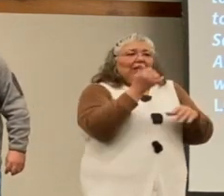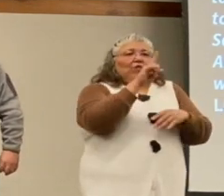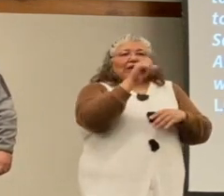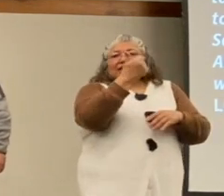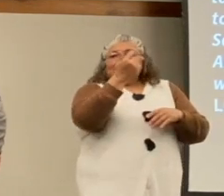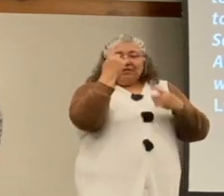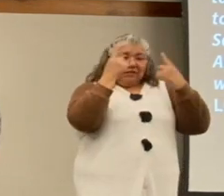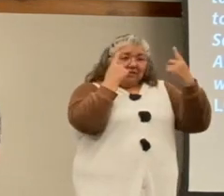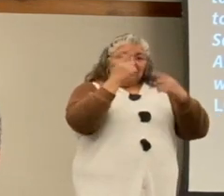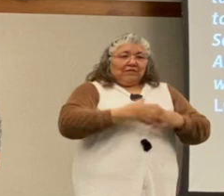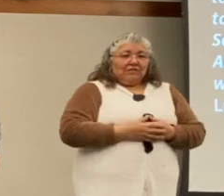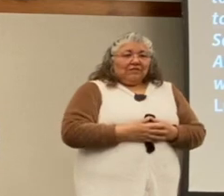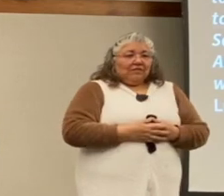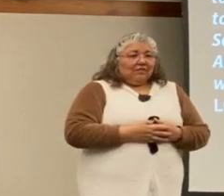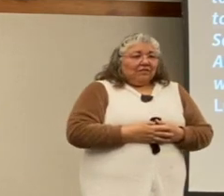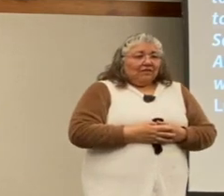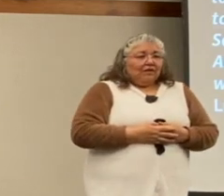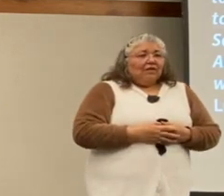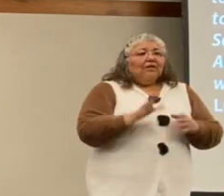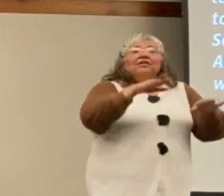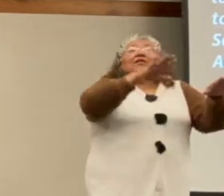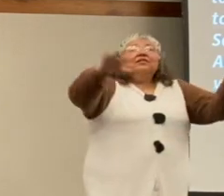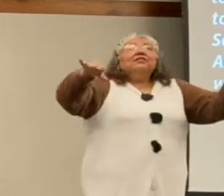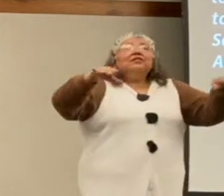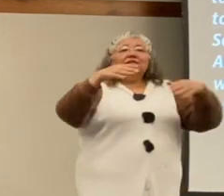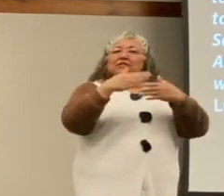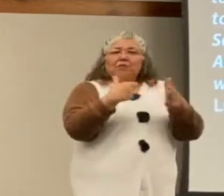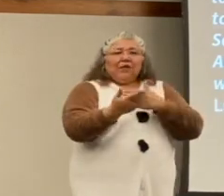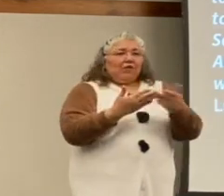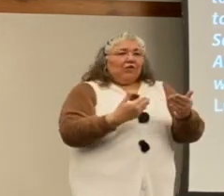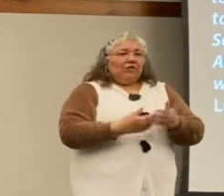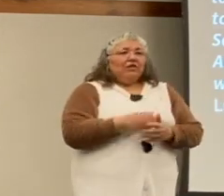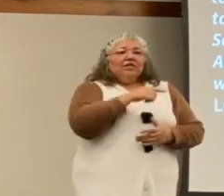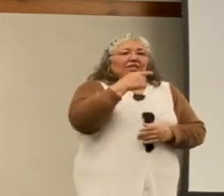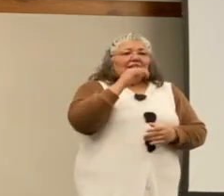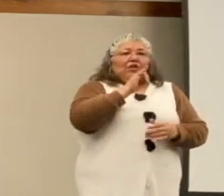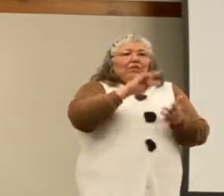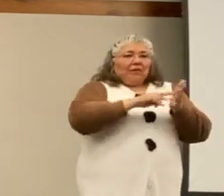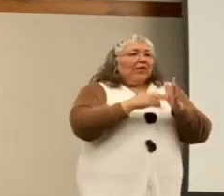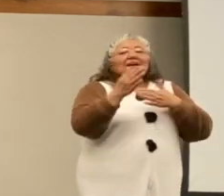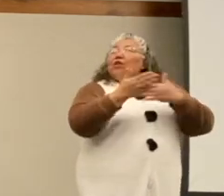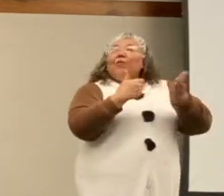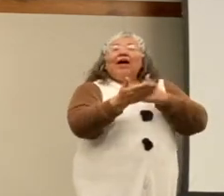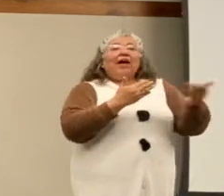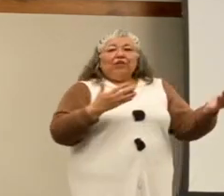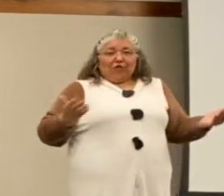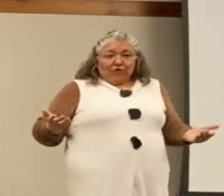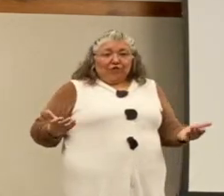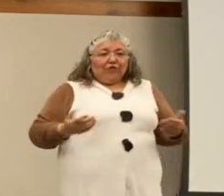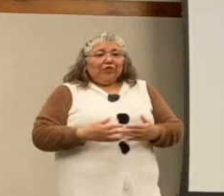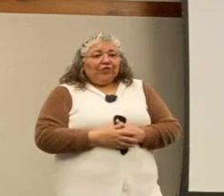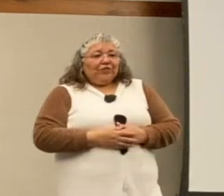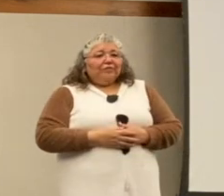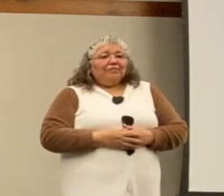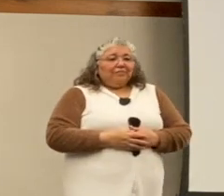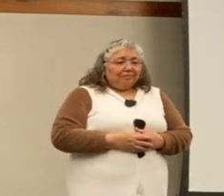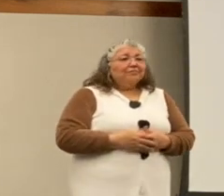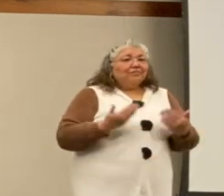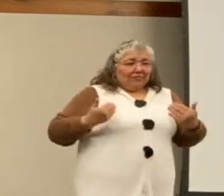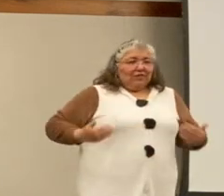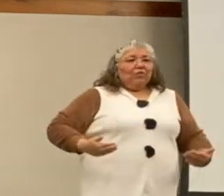else thinks. Say, it don't matter. Don't say it like you mean it. It don't matter. Don't matter. Yeah, here